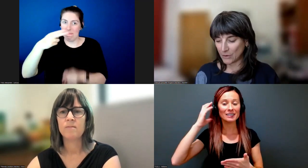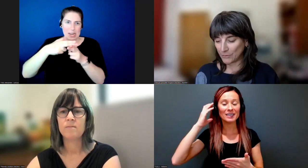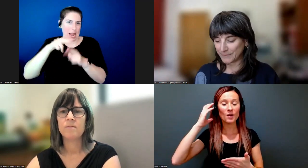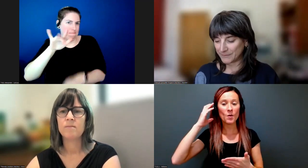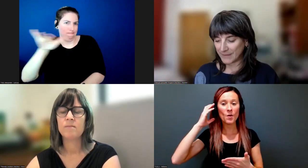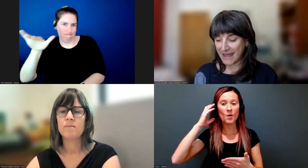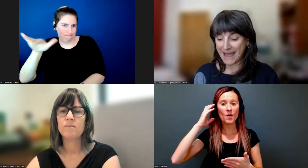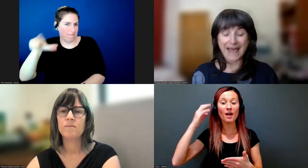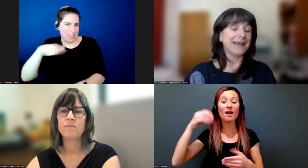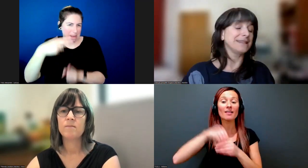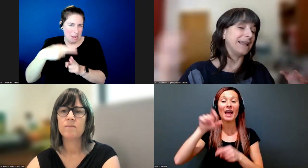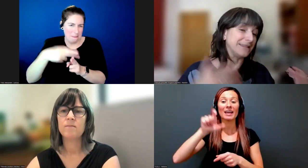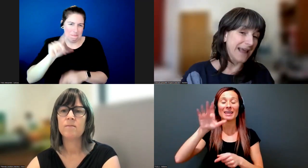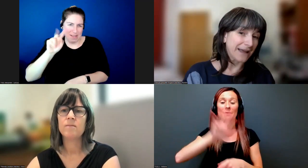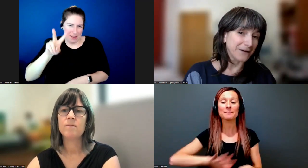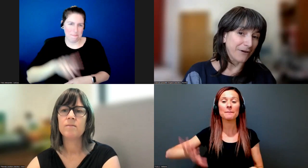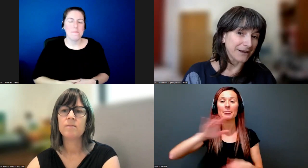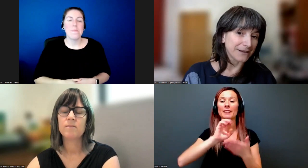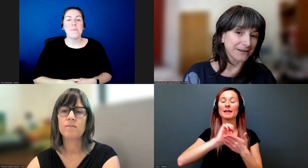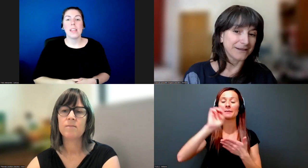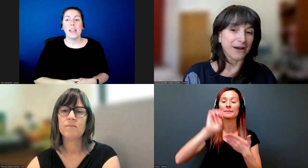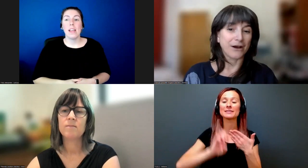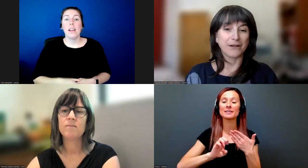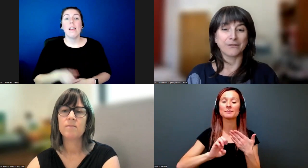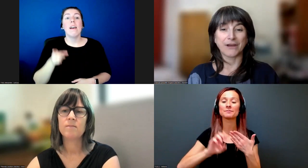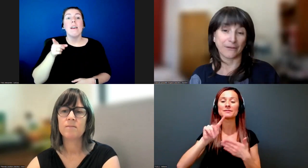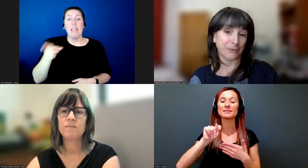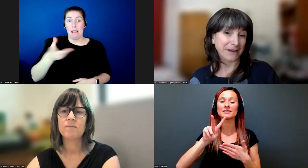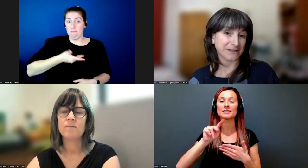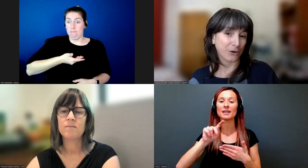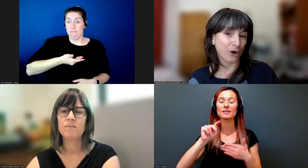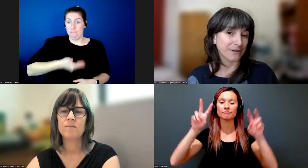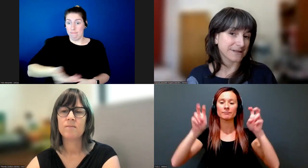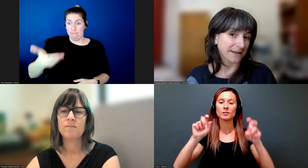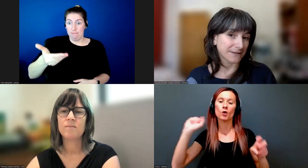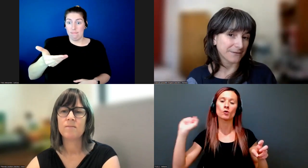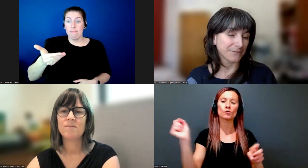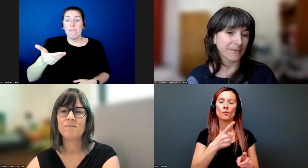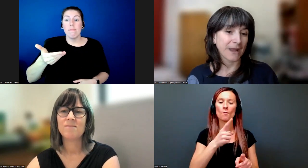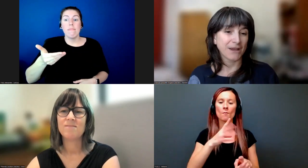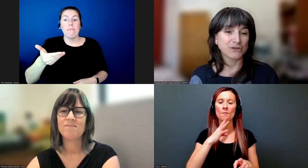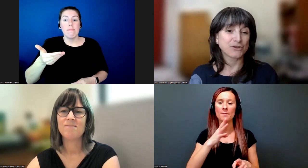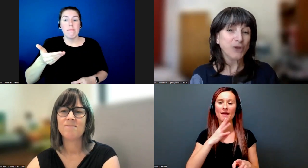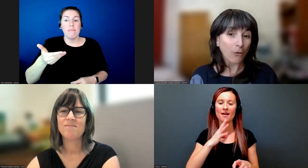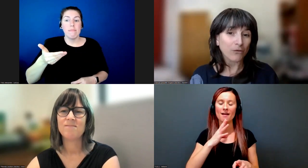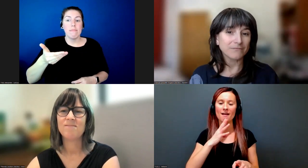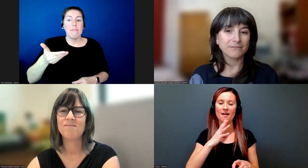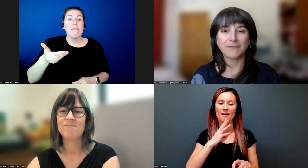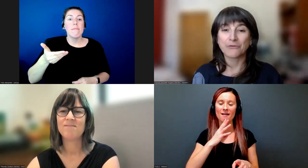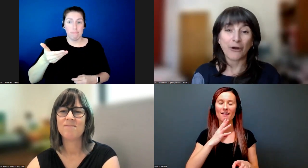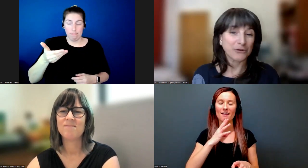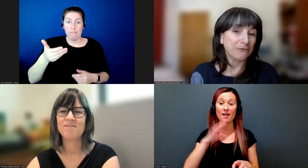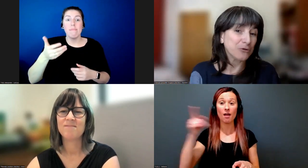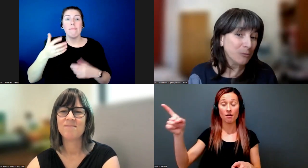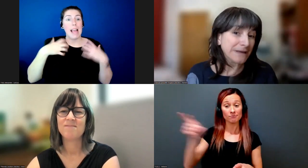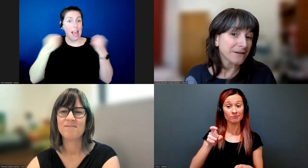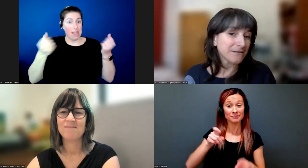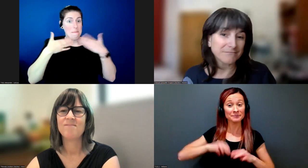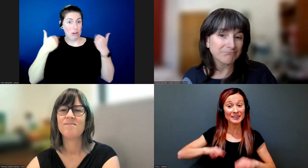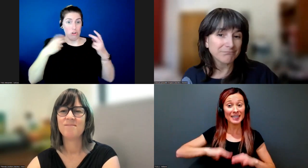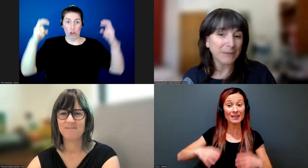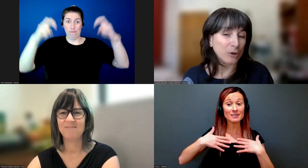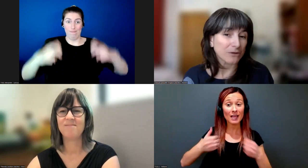So, and they had invited the health minister on the set. So in front of 2